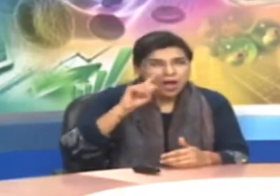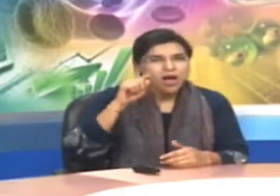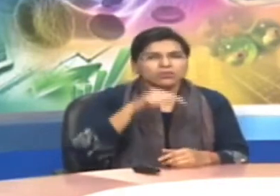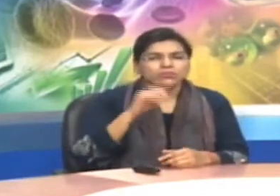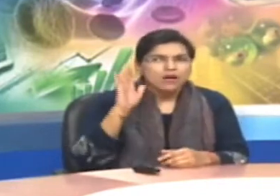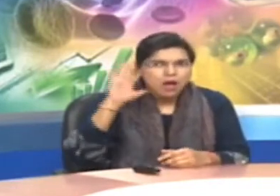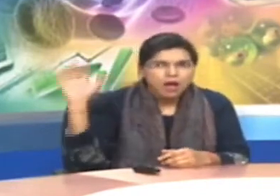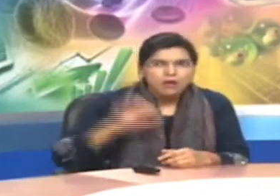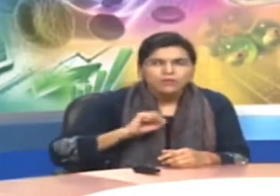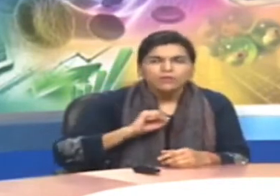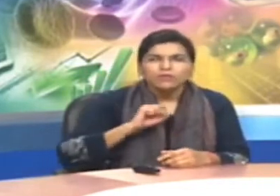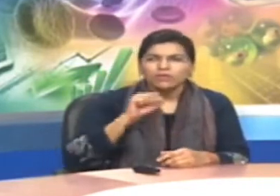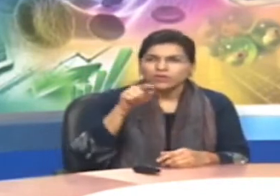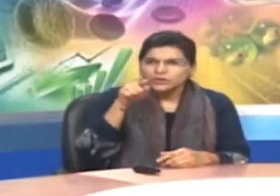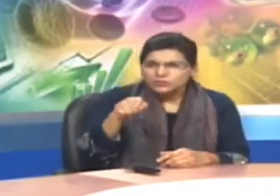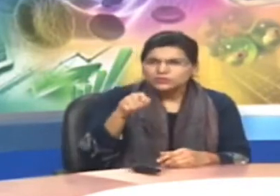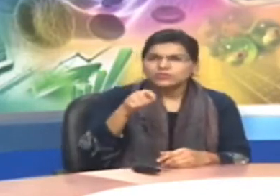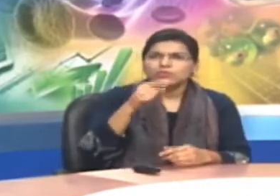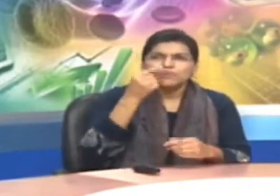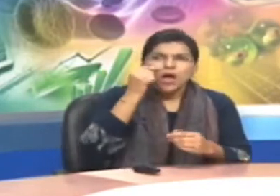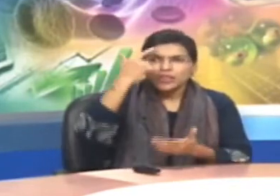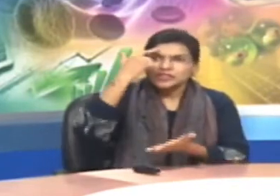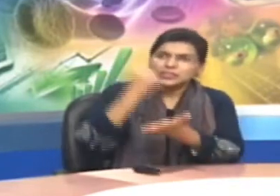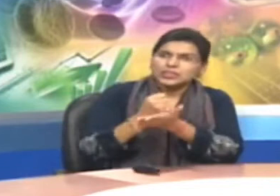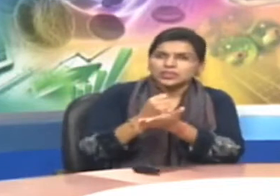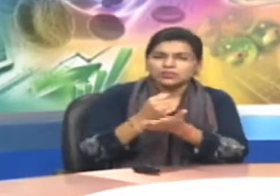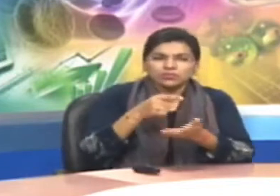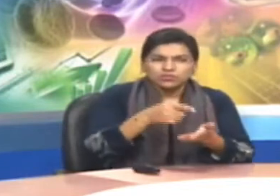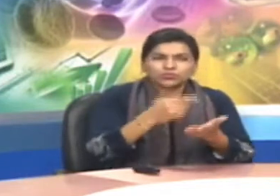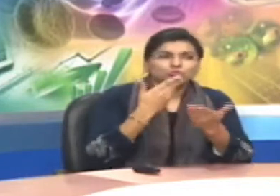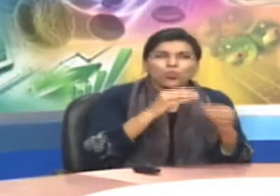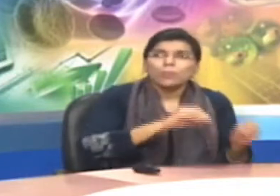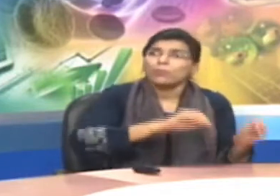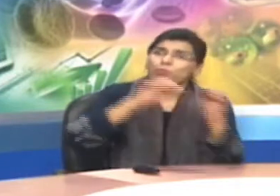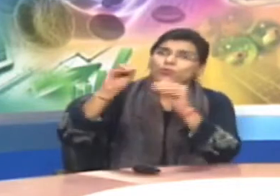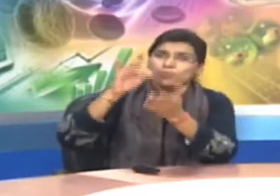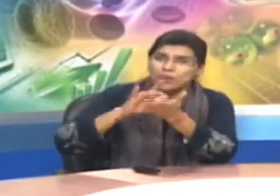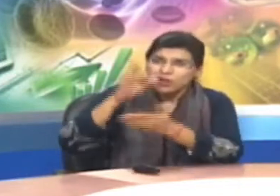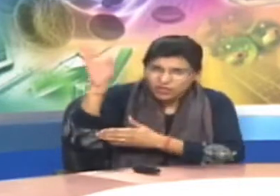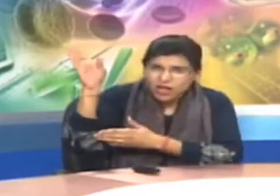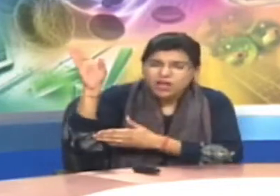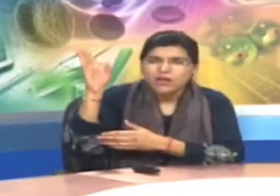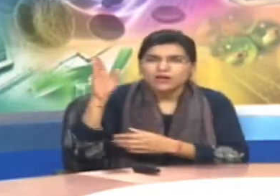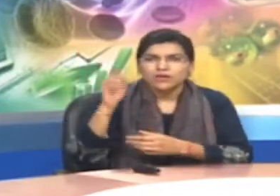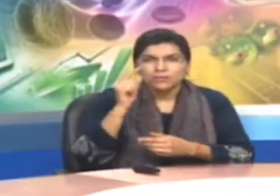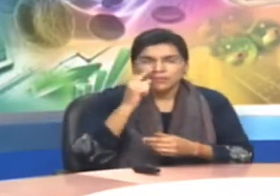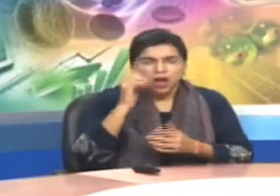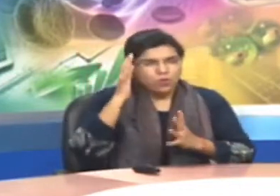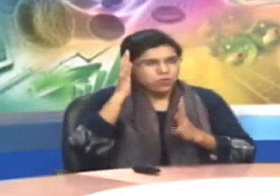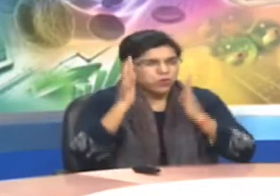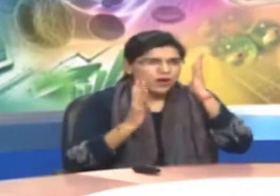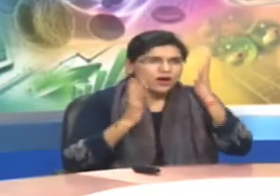When my mother learned of my father's decision to send me to Dadar school, she